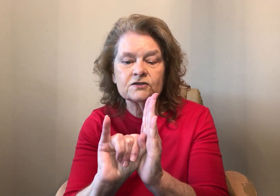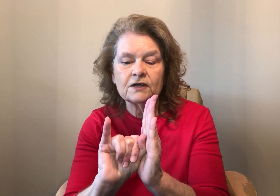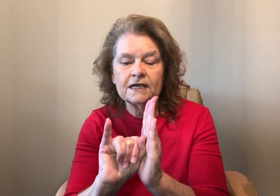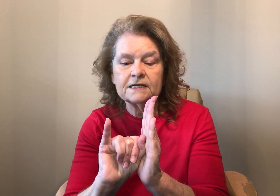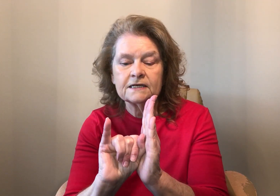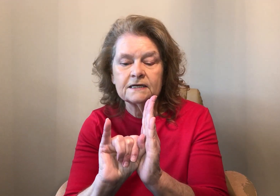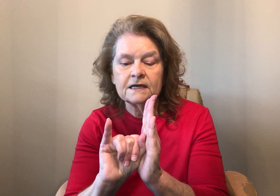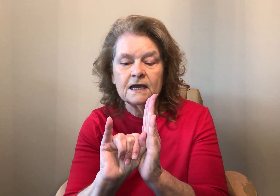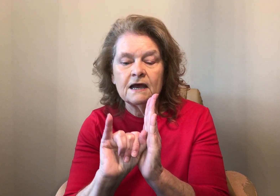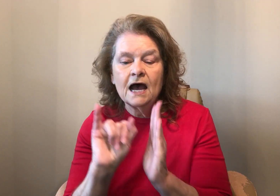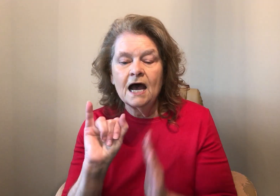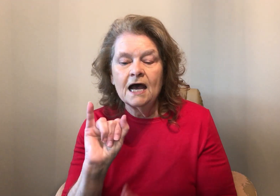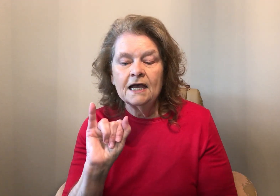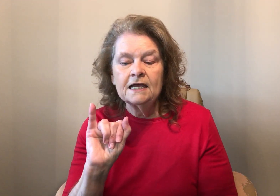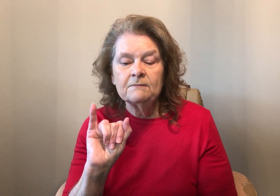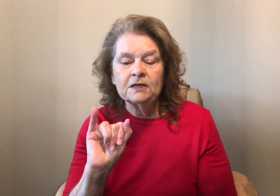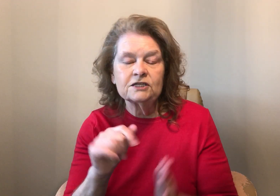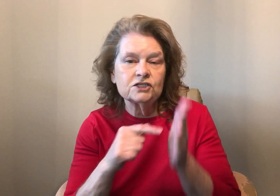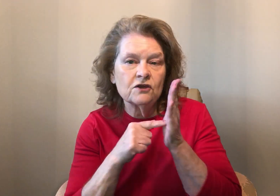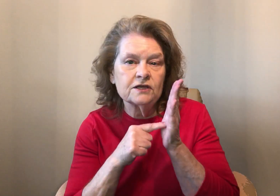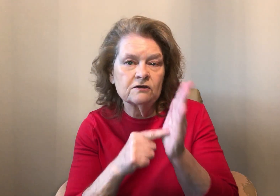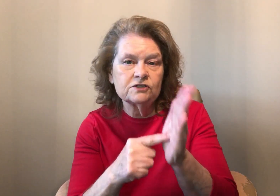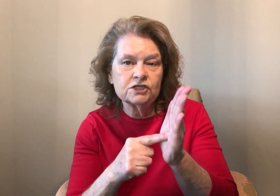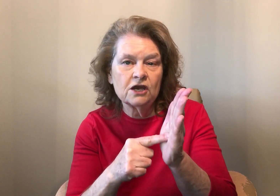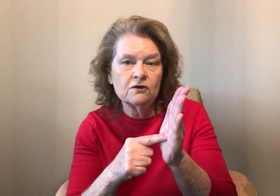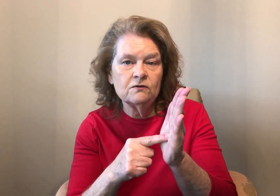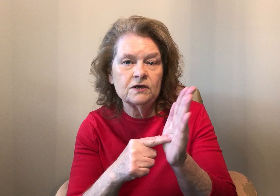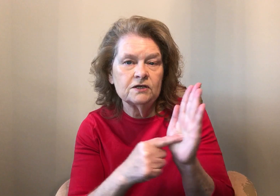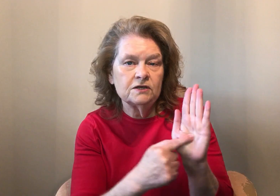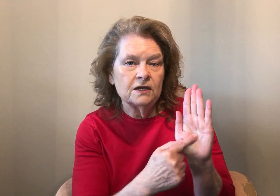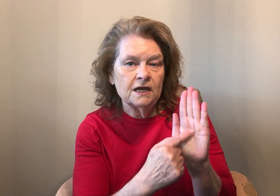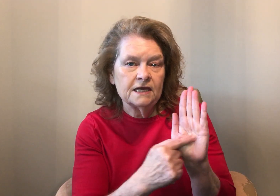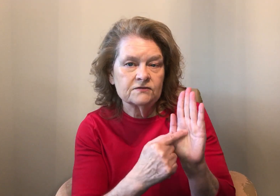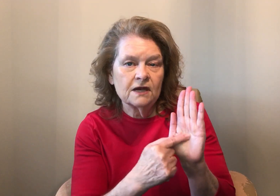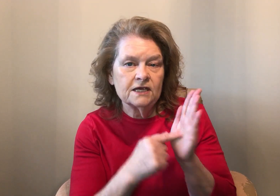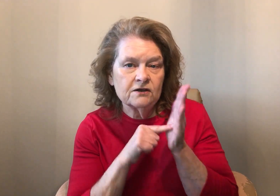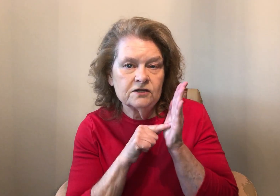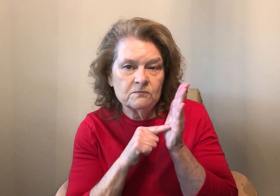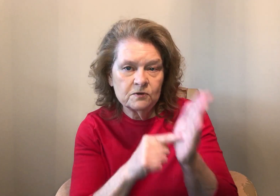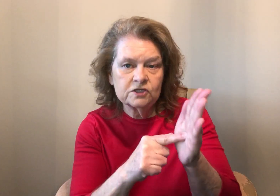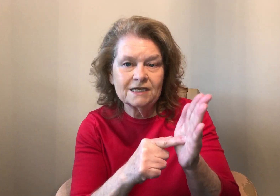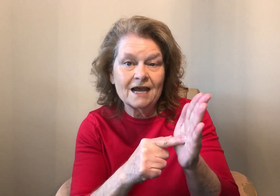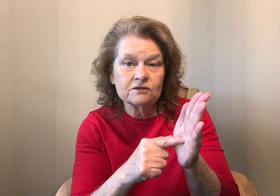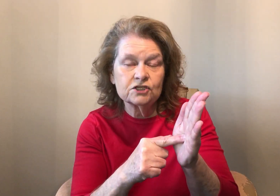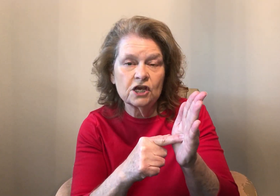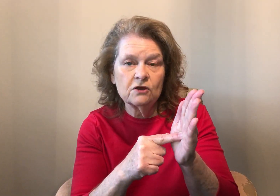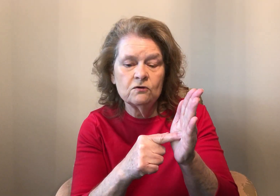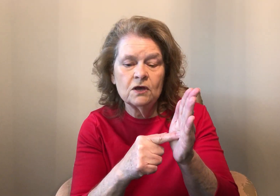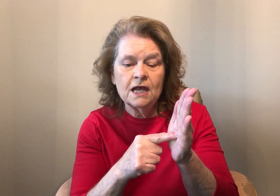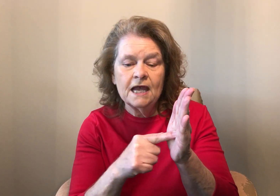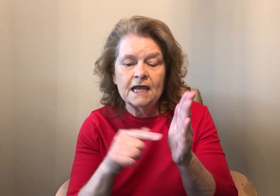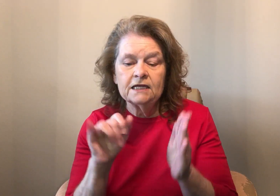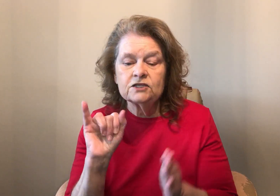illustrate. I plus show. You know, show is right here and you push it out. Show.